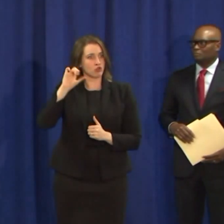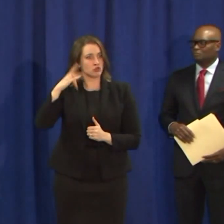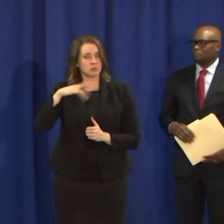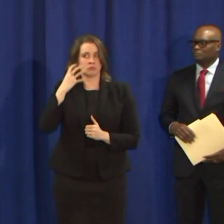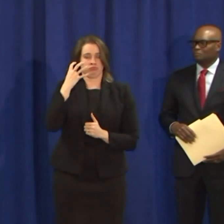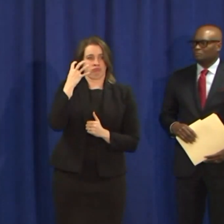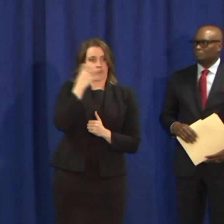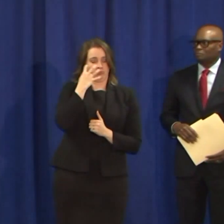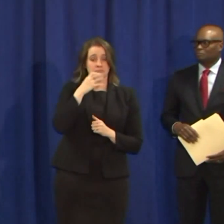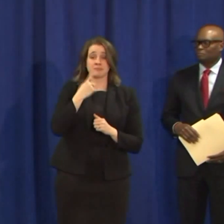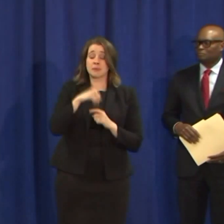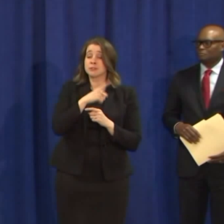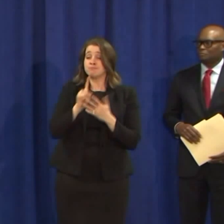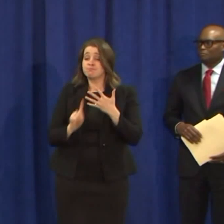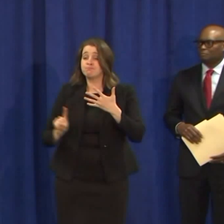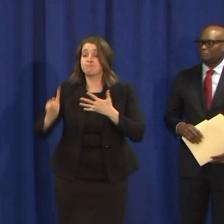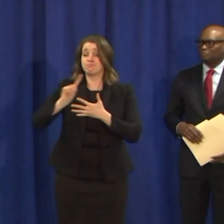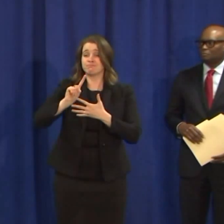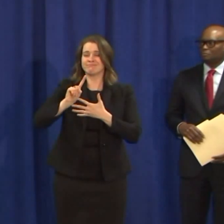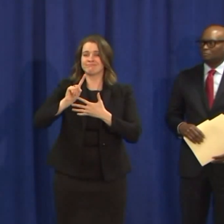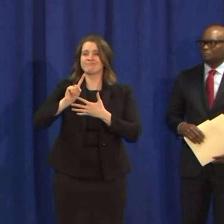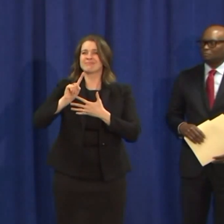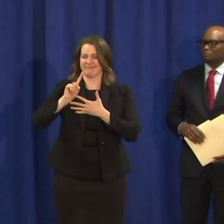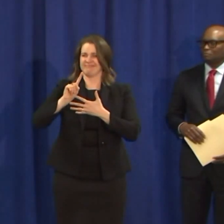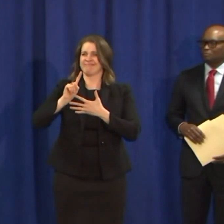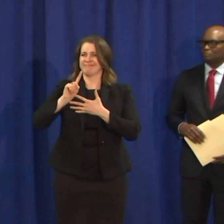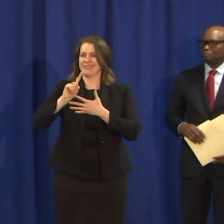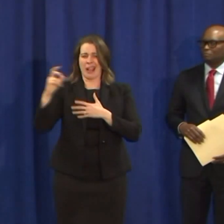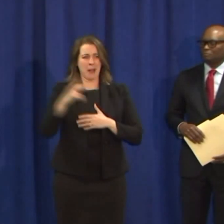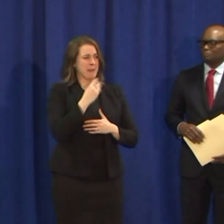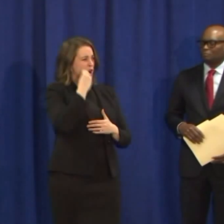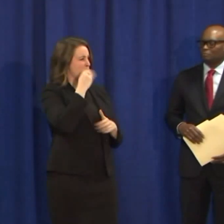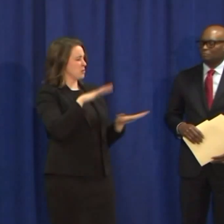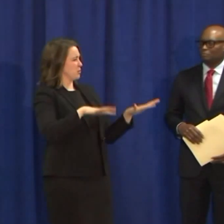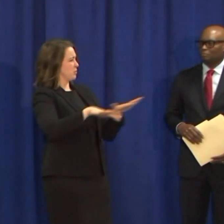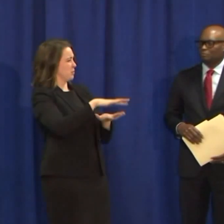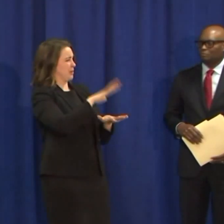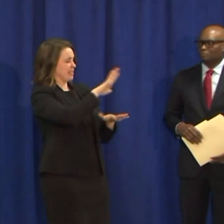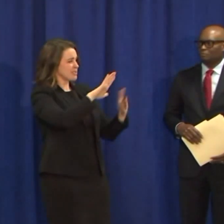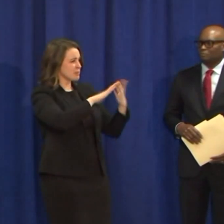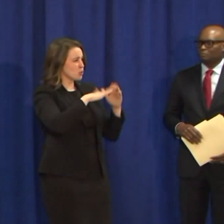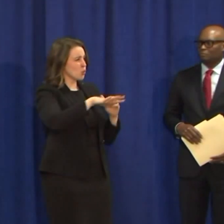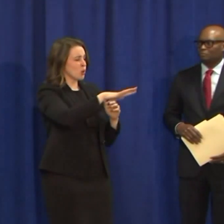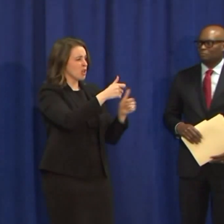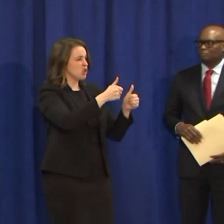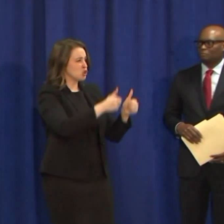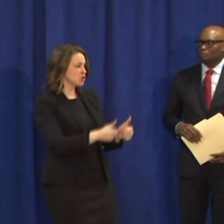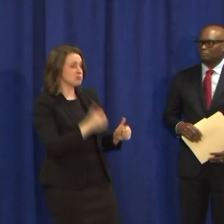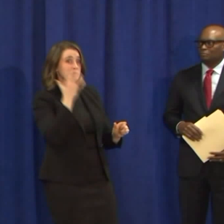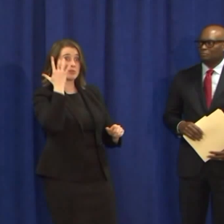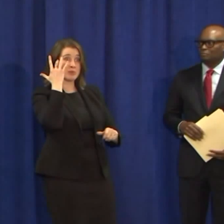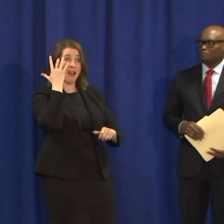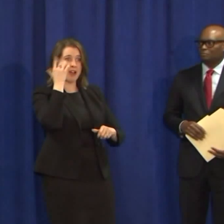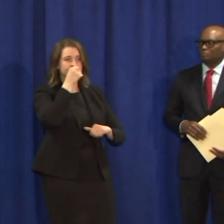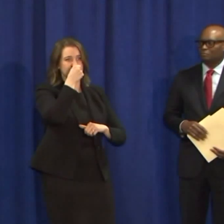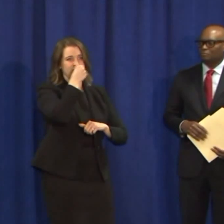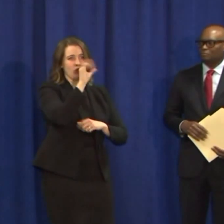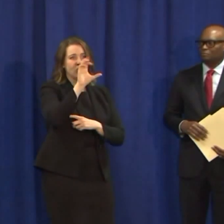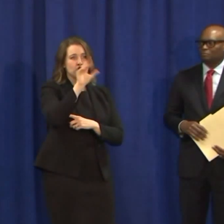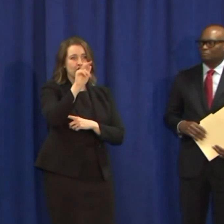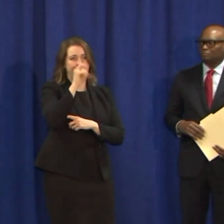third year, he came home that summer and saw his community disintegrating because crack cocaine had landed like a